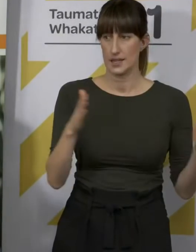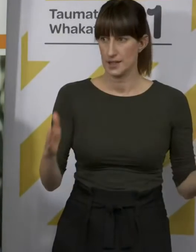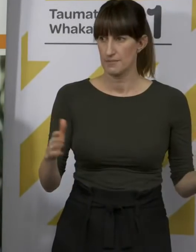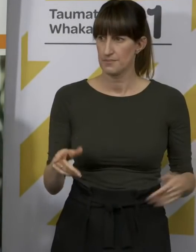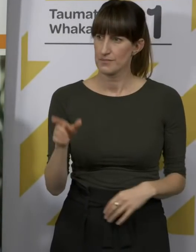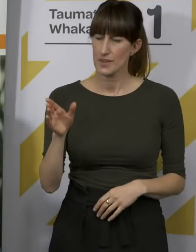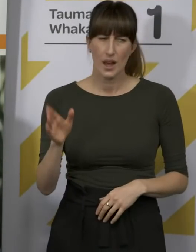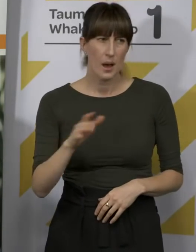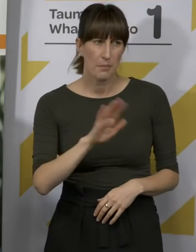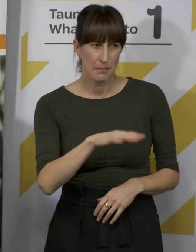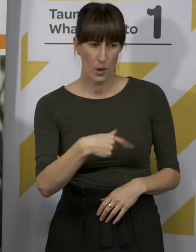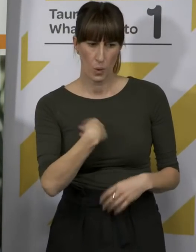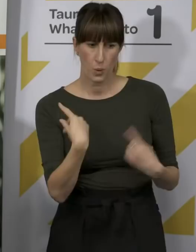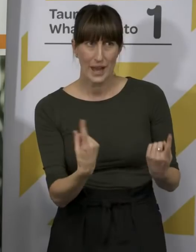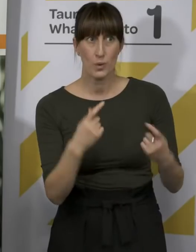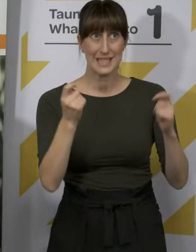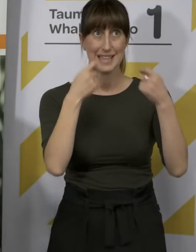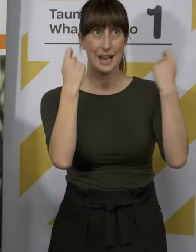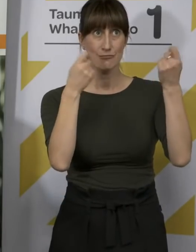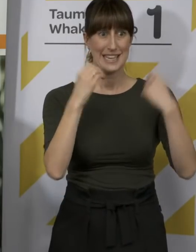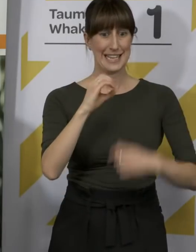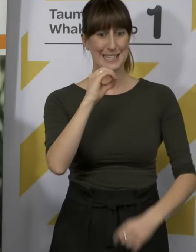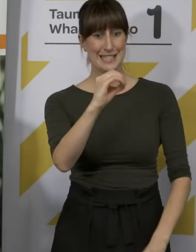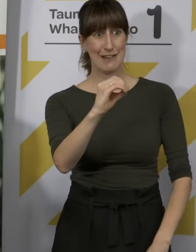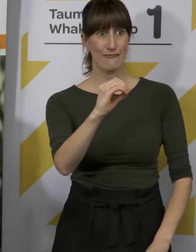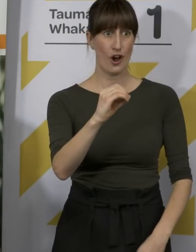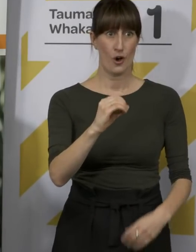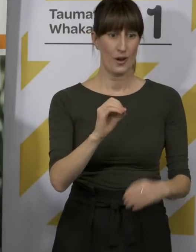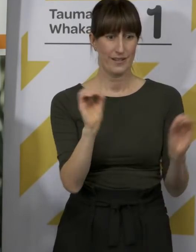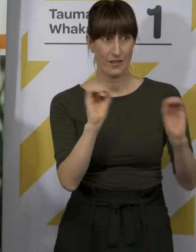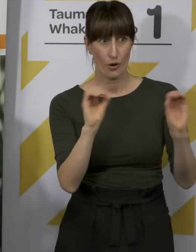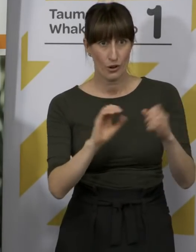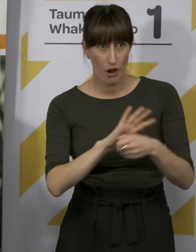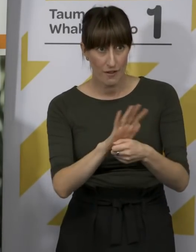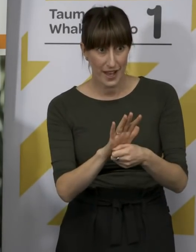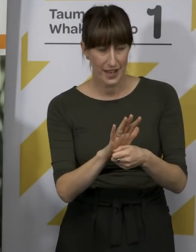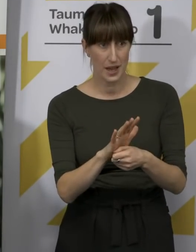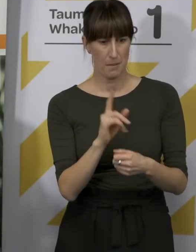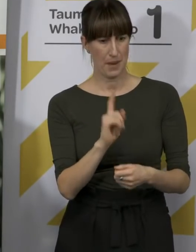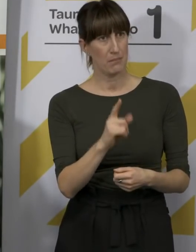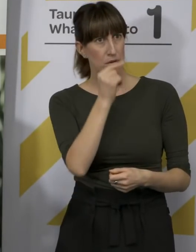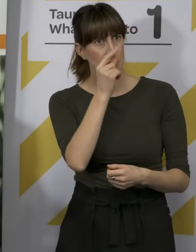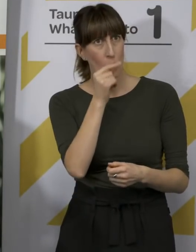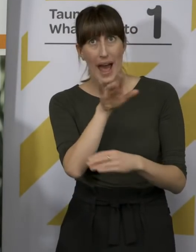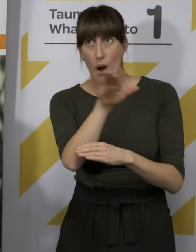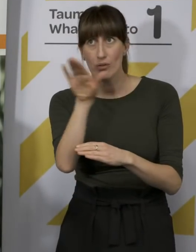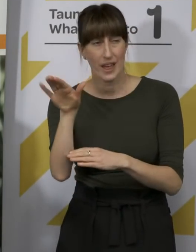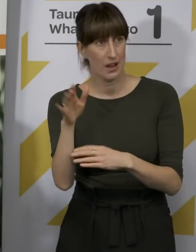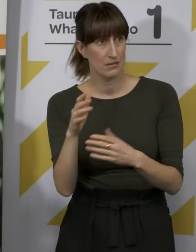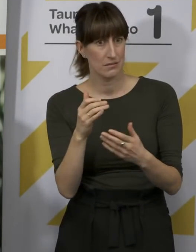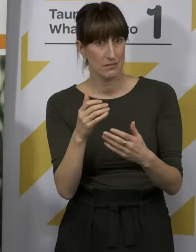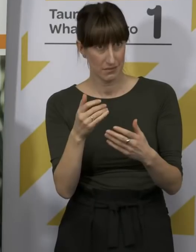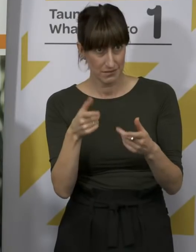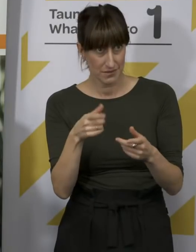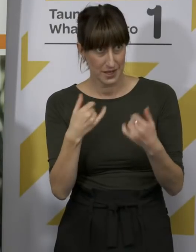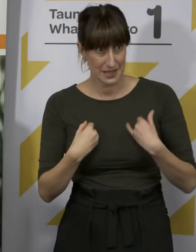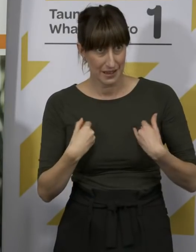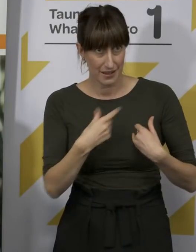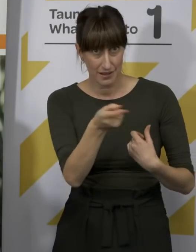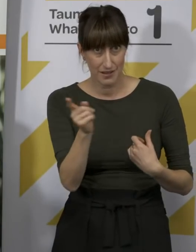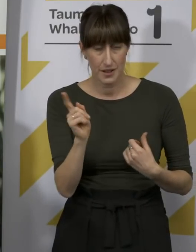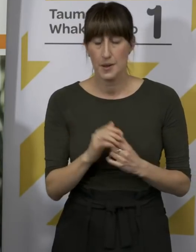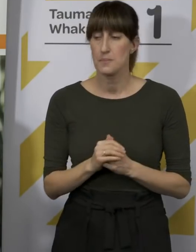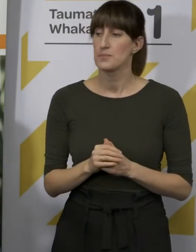that we weren't identifying. We were celebrating zeros because we were very confident there was no infection out in our community, whether from people